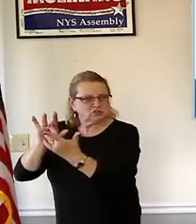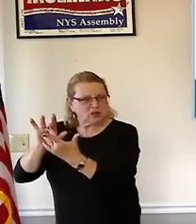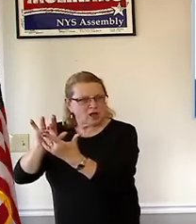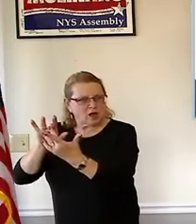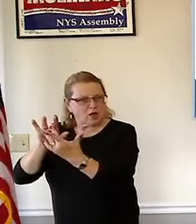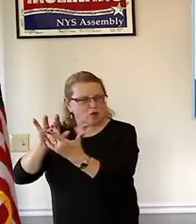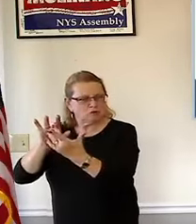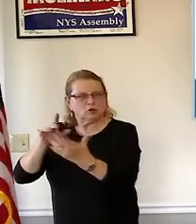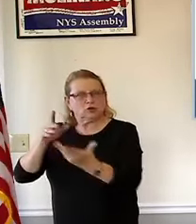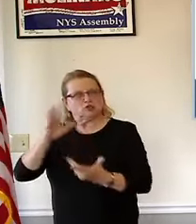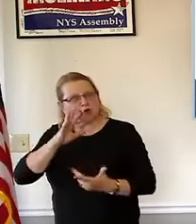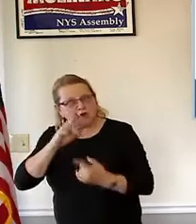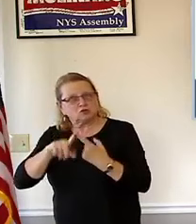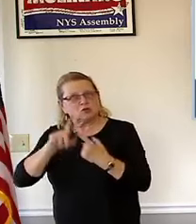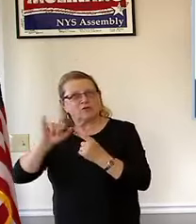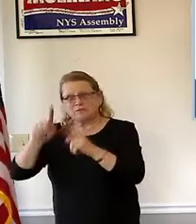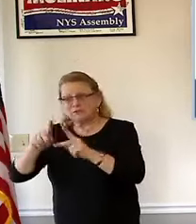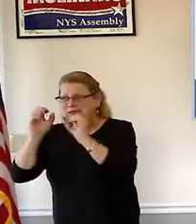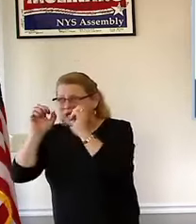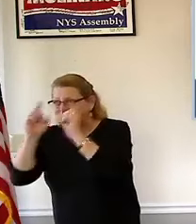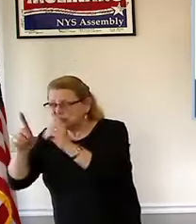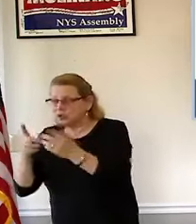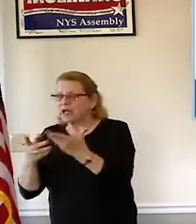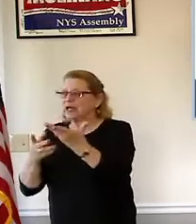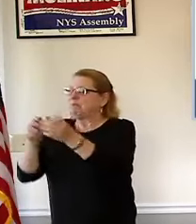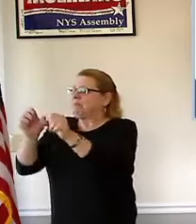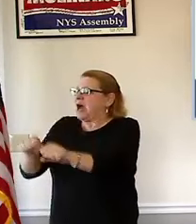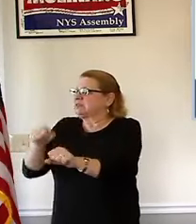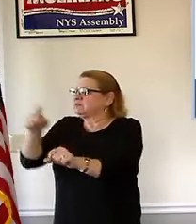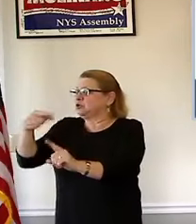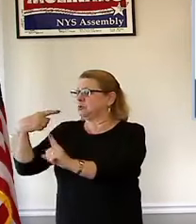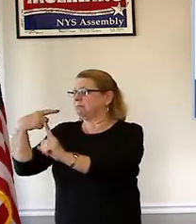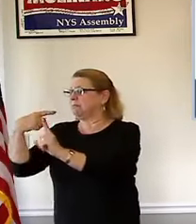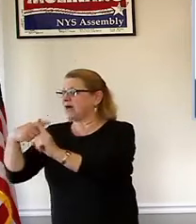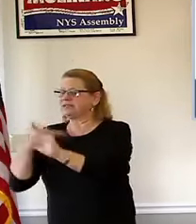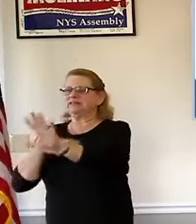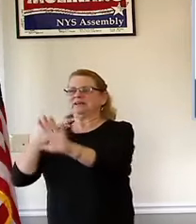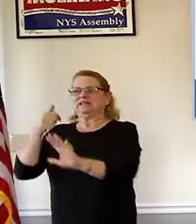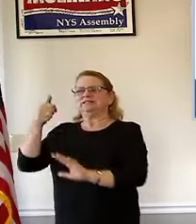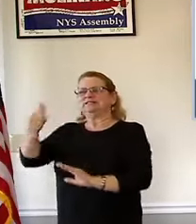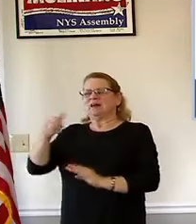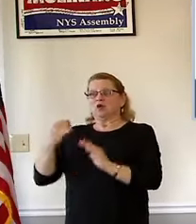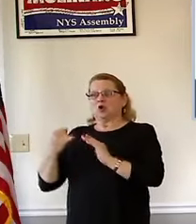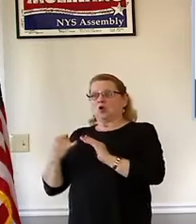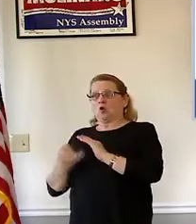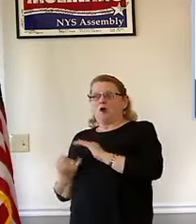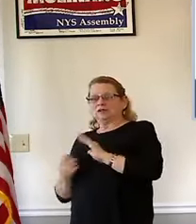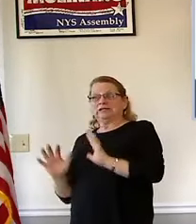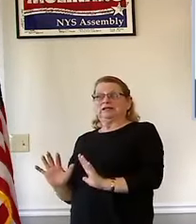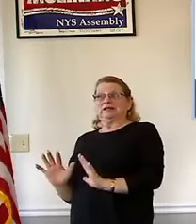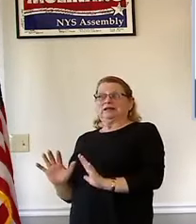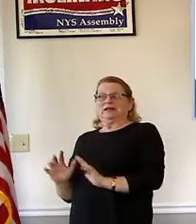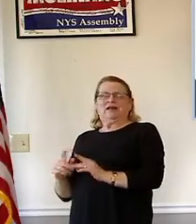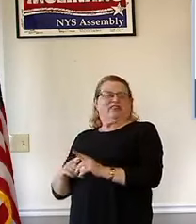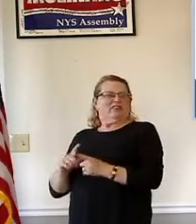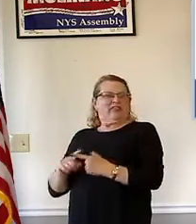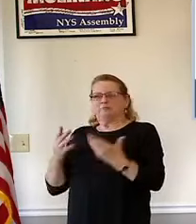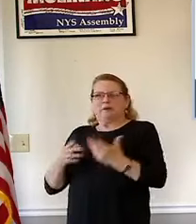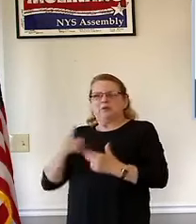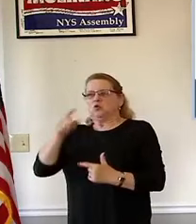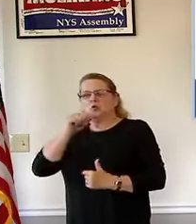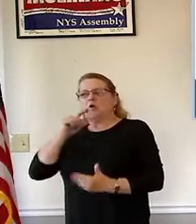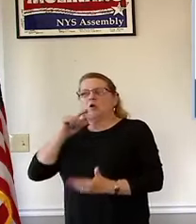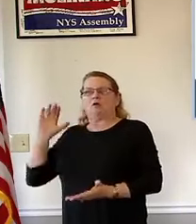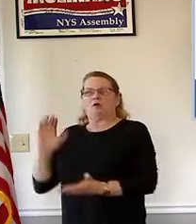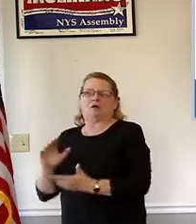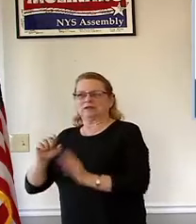and sort of talk and educate them about self-quarantining so that they may not become symptomatic